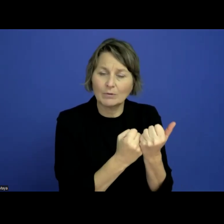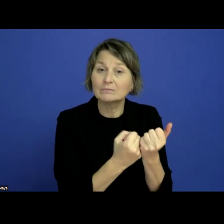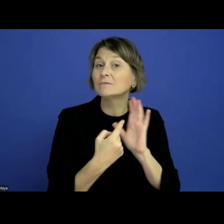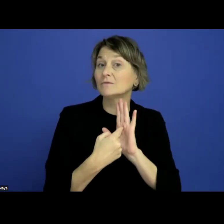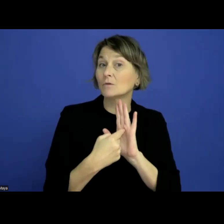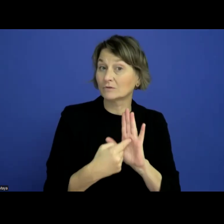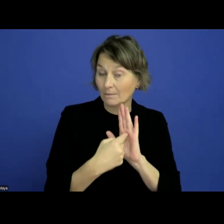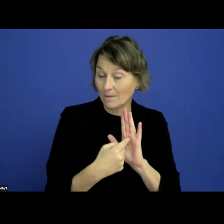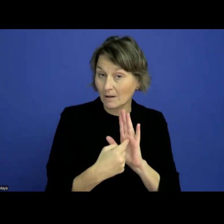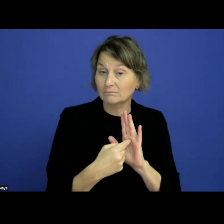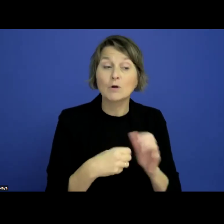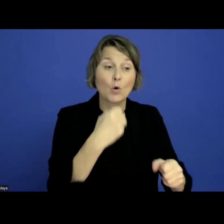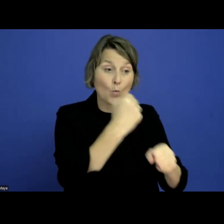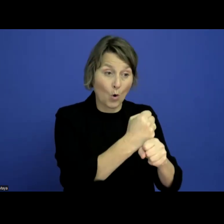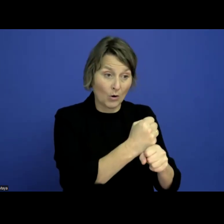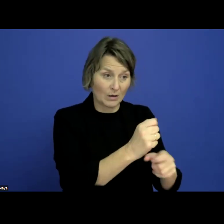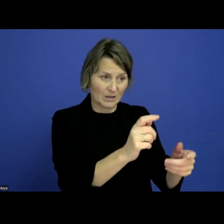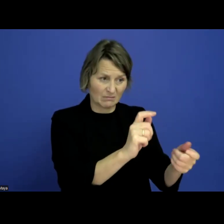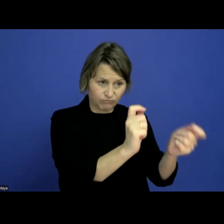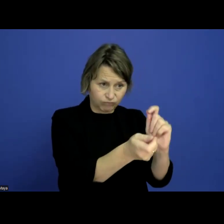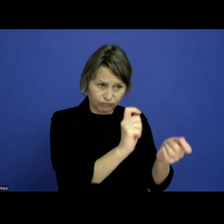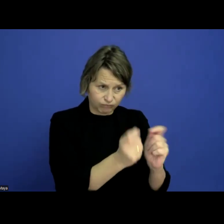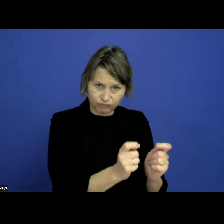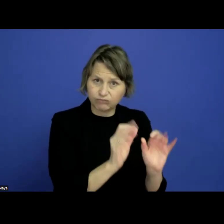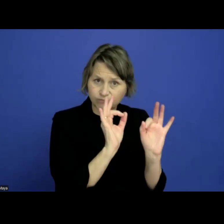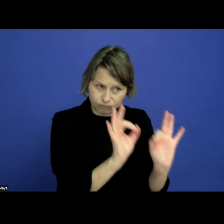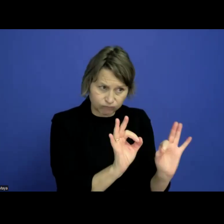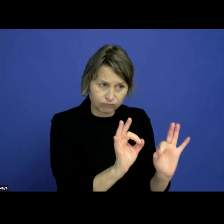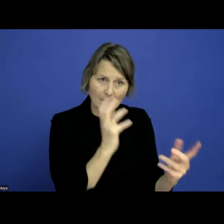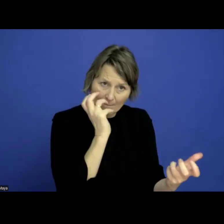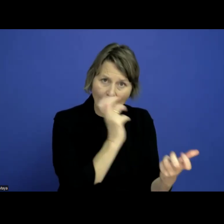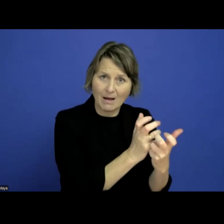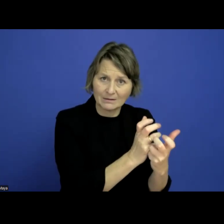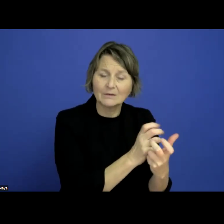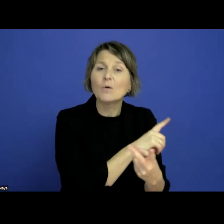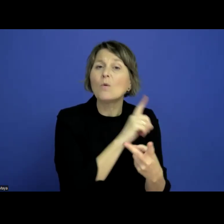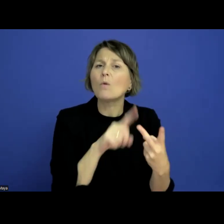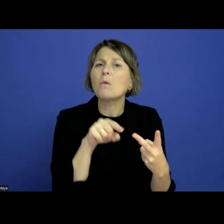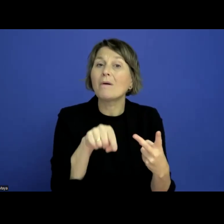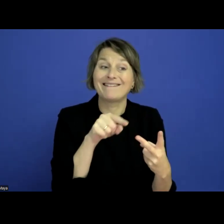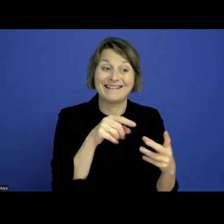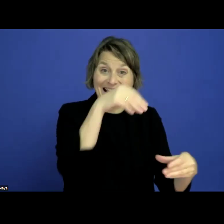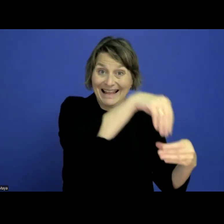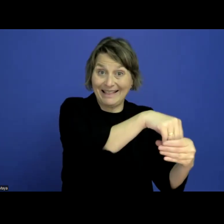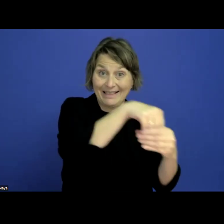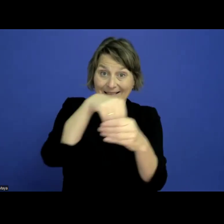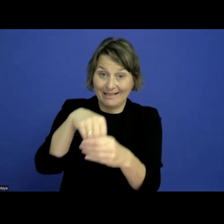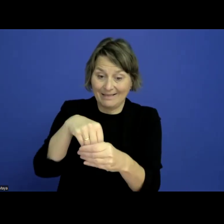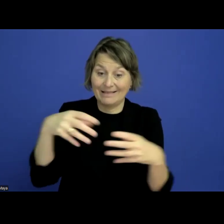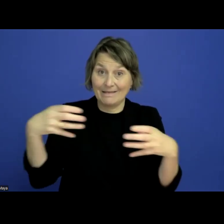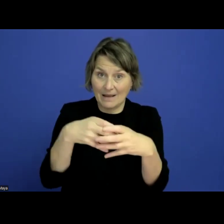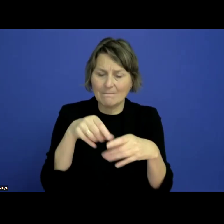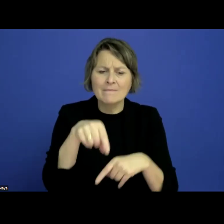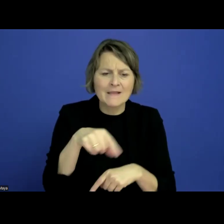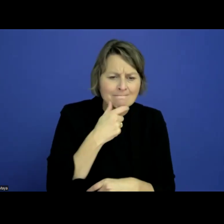either workplace adjustments, but also solutions for the teams where people with disabilities